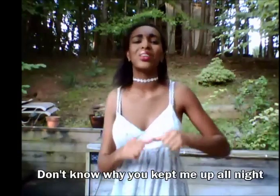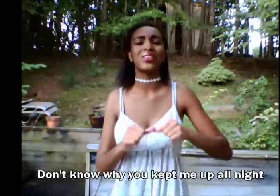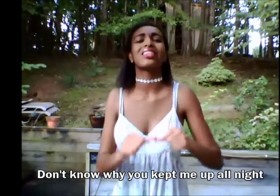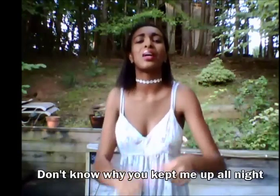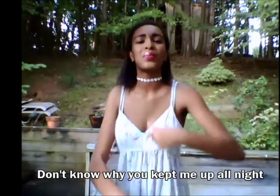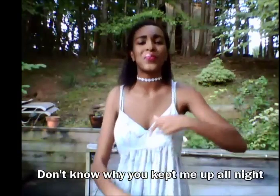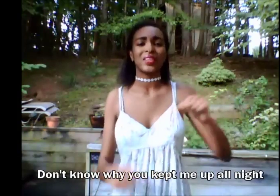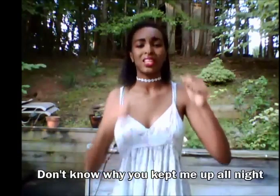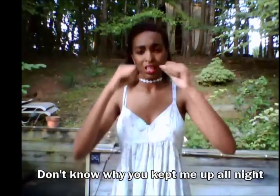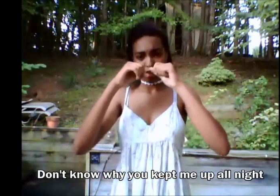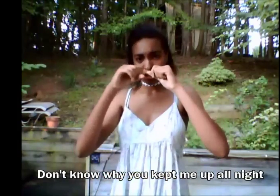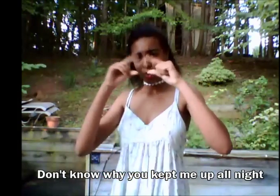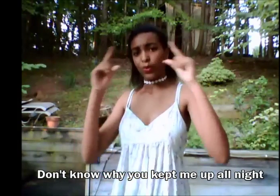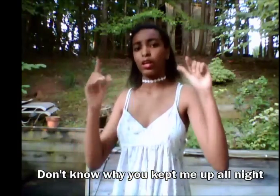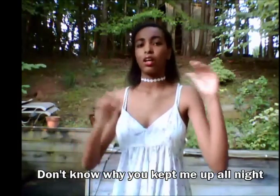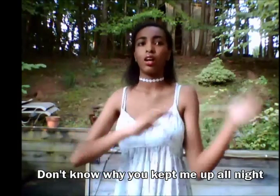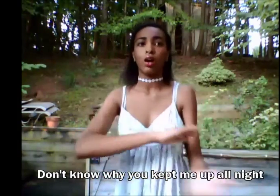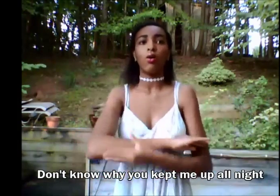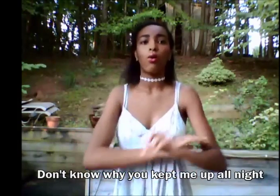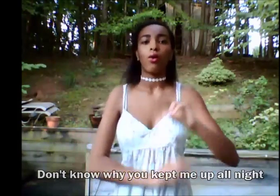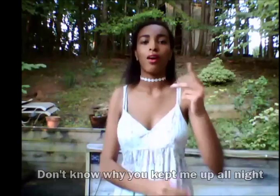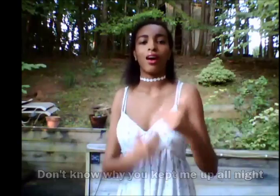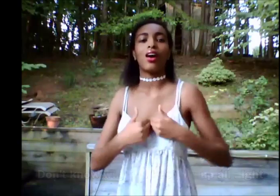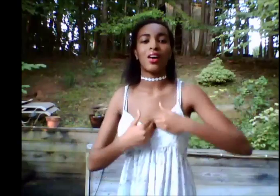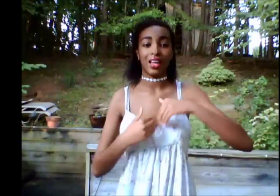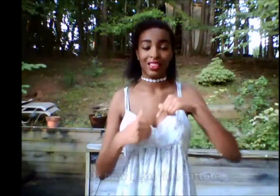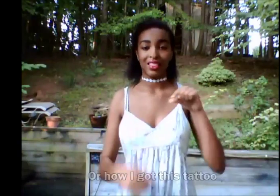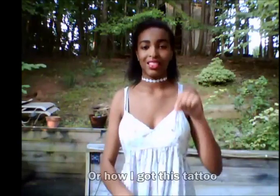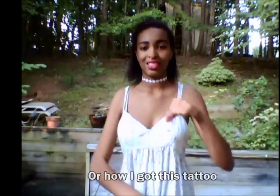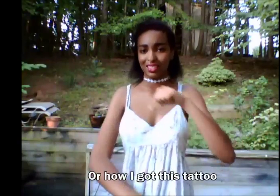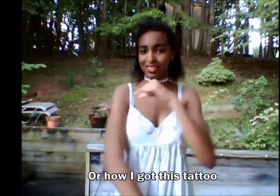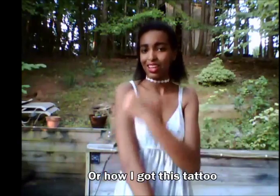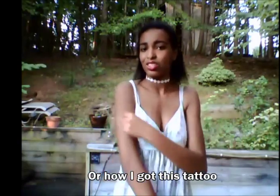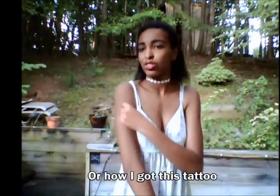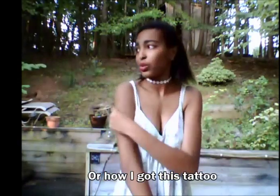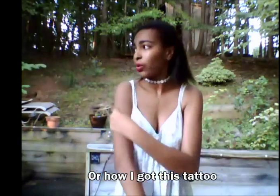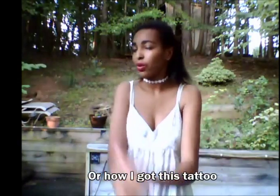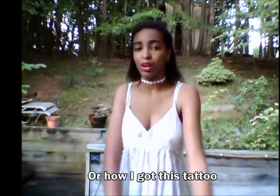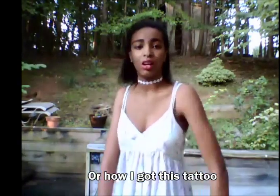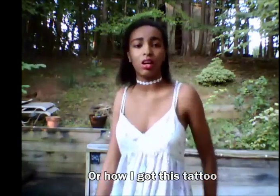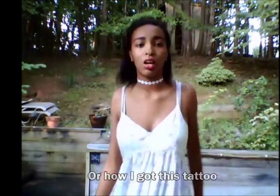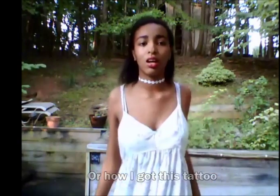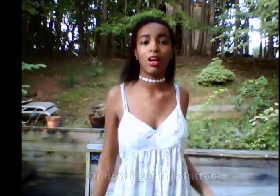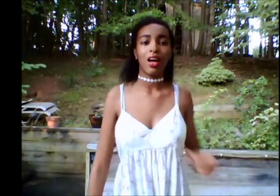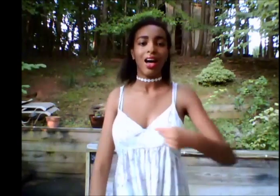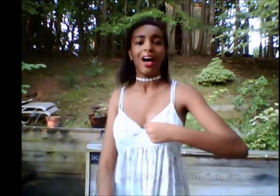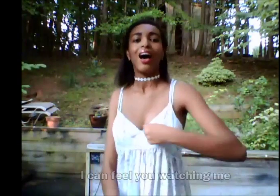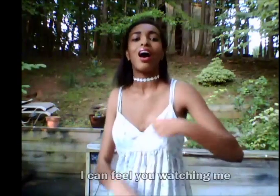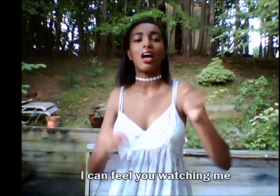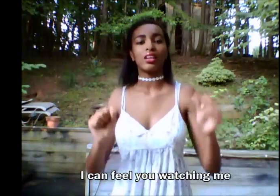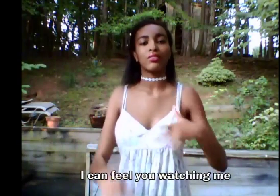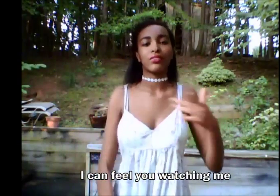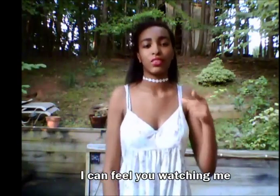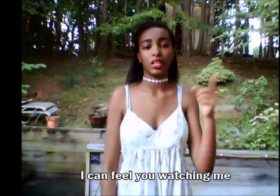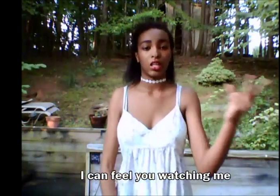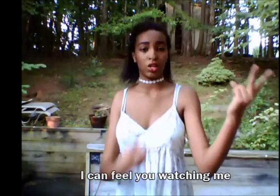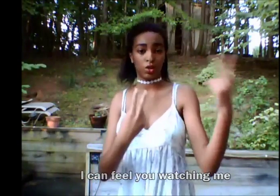You Kept Me Up All Night Or How I Got This Tattoo I Can Feel You